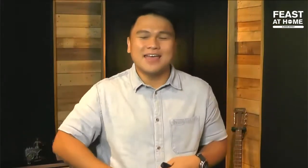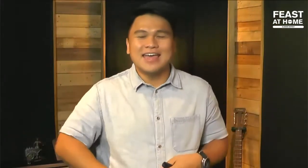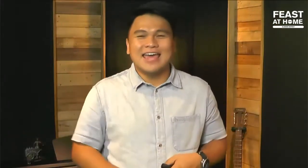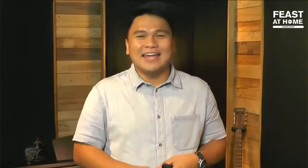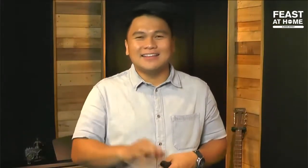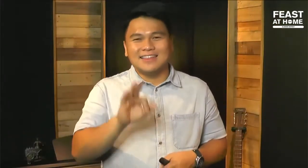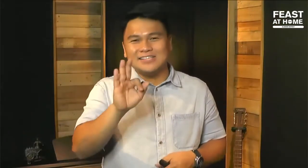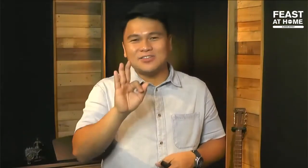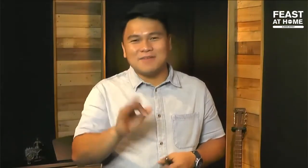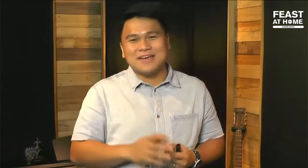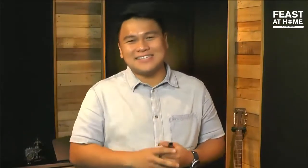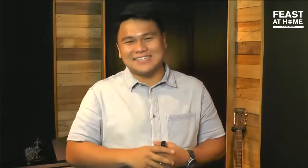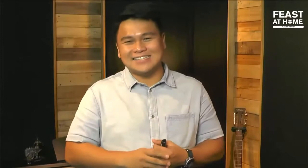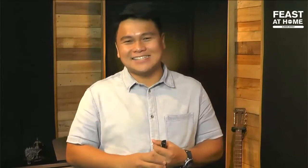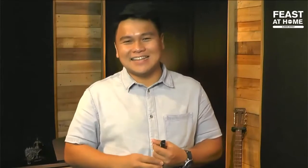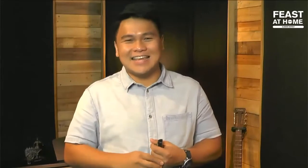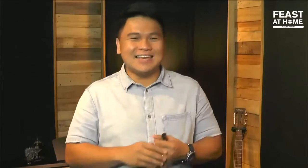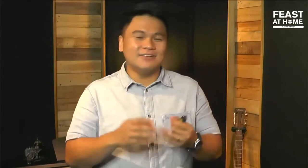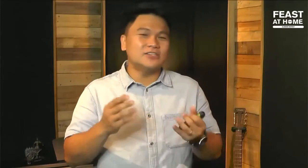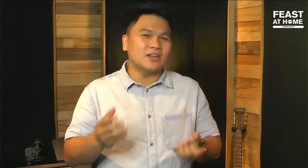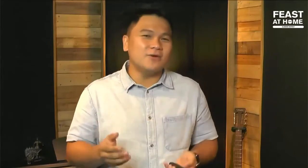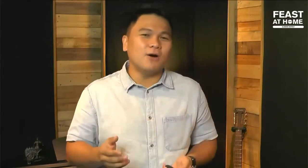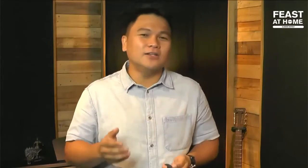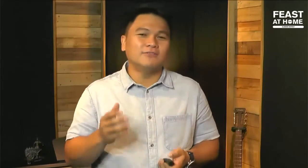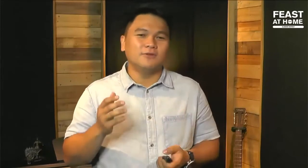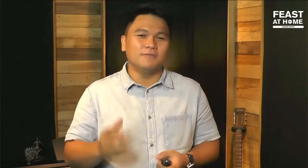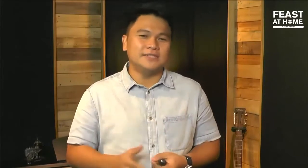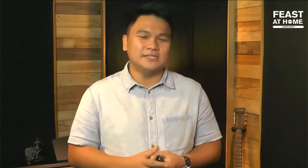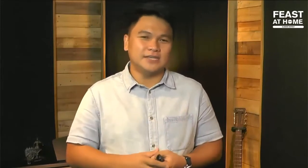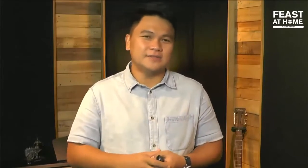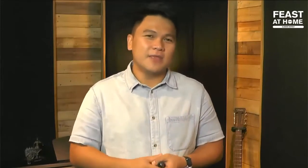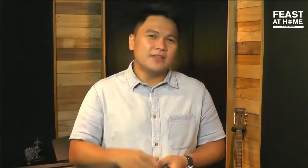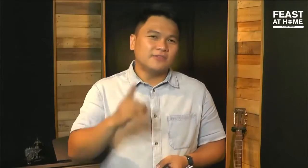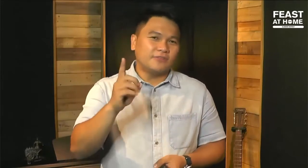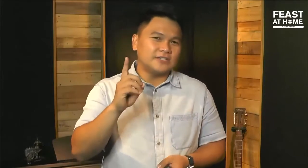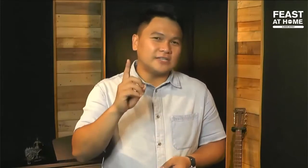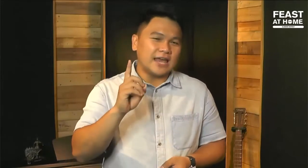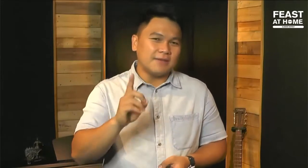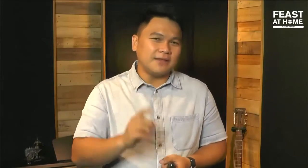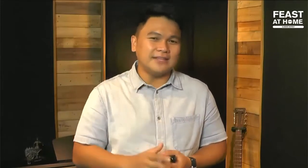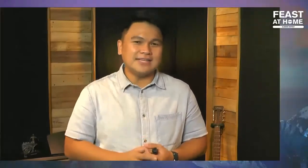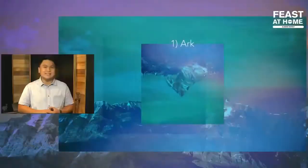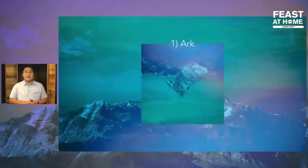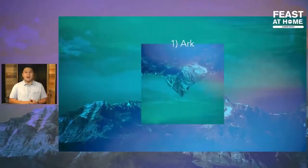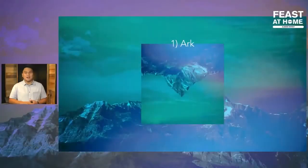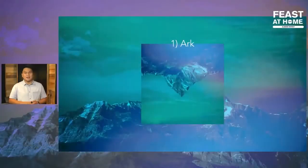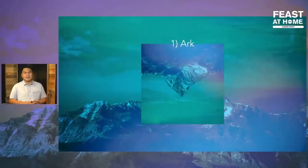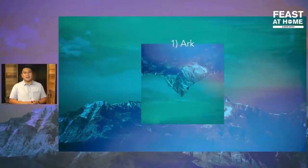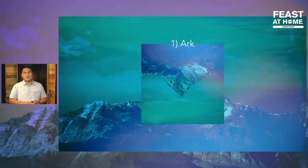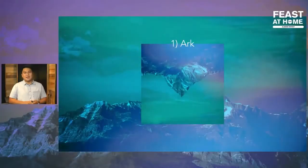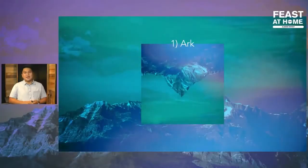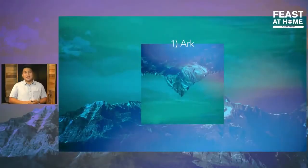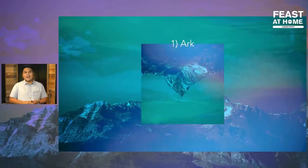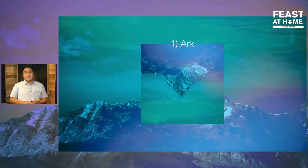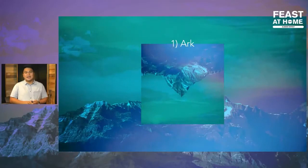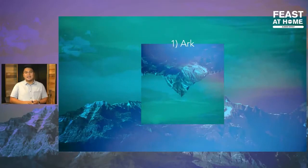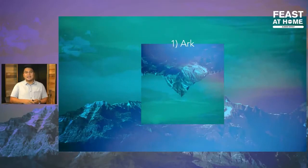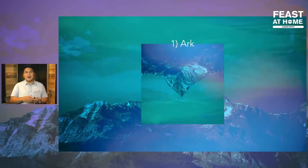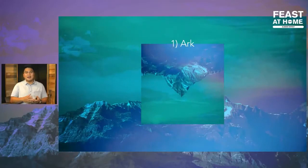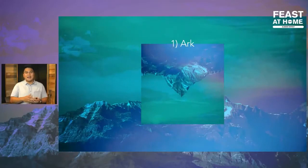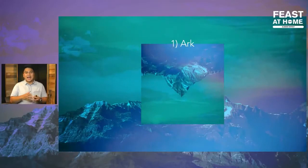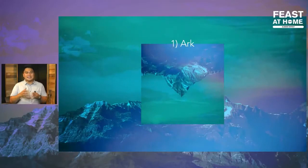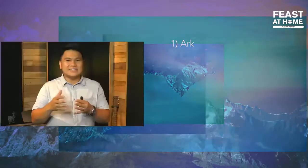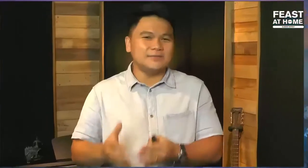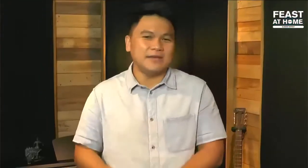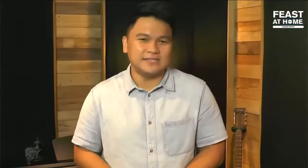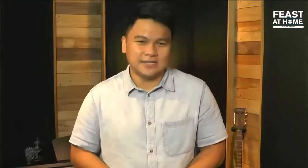lang. And these three messages, they give us three wonderful messages. The first element is the ark. The